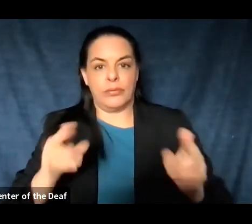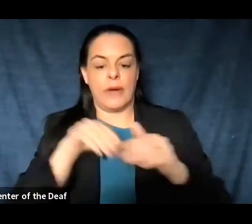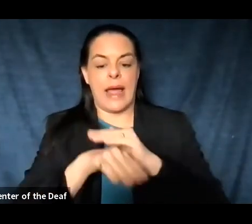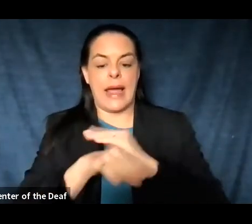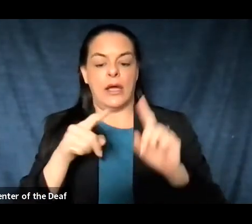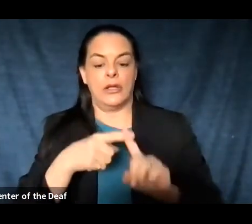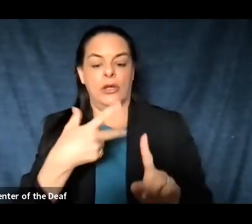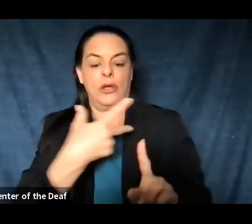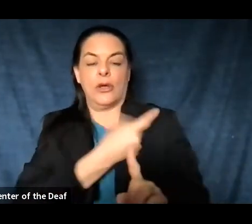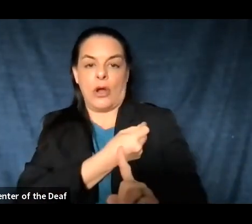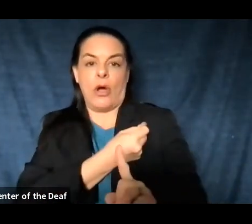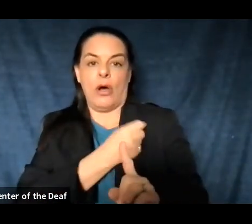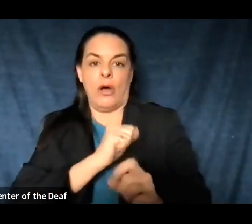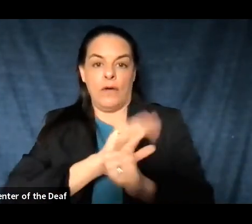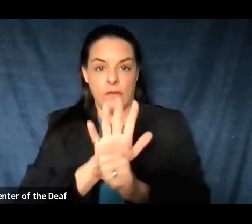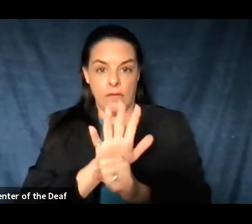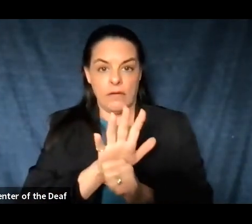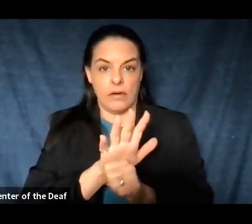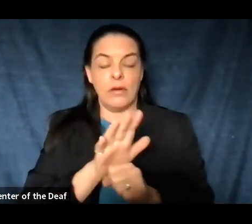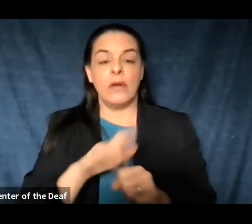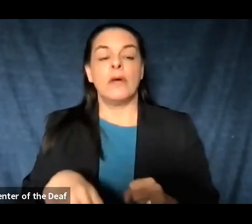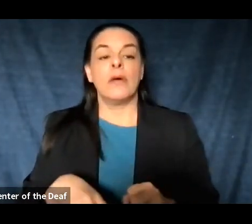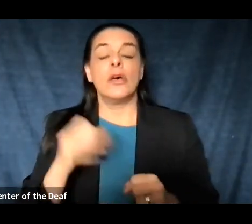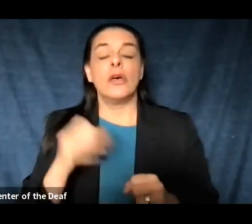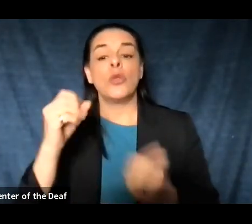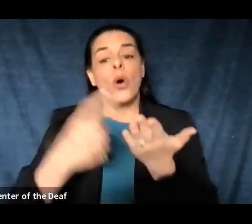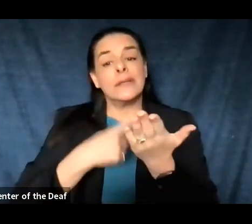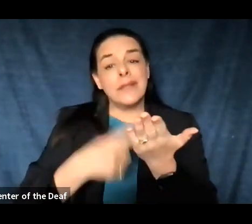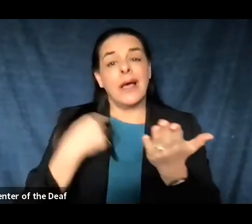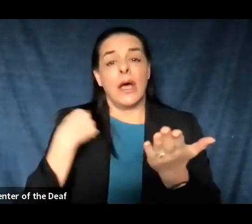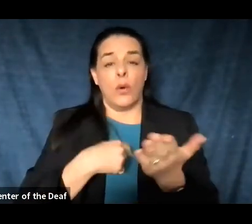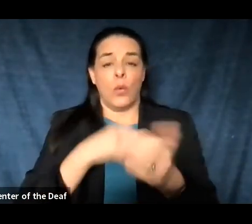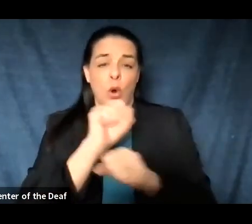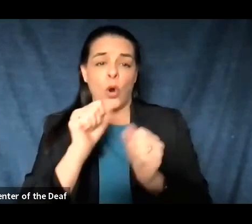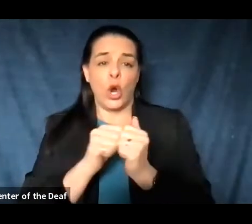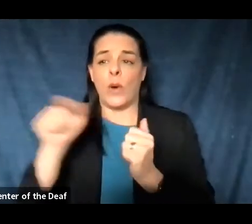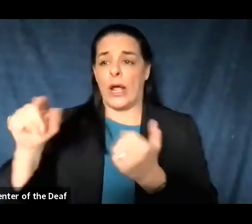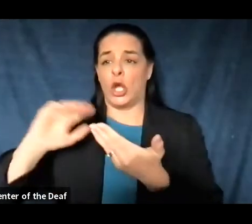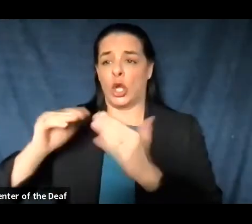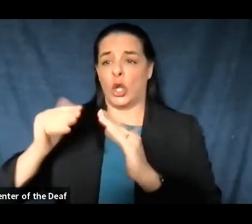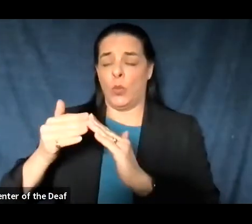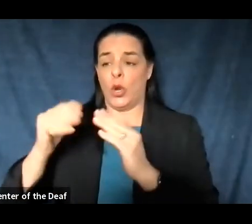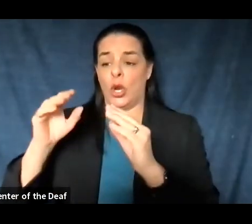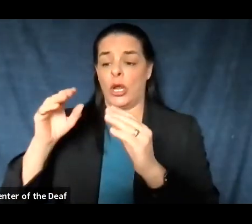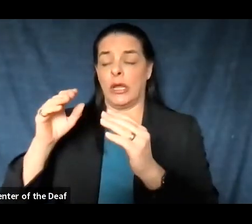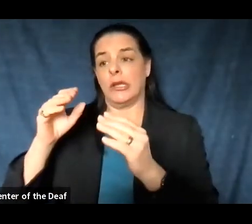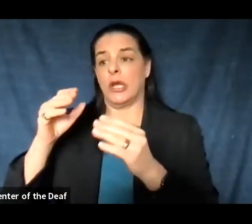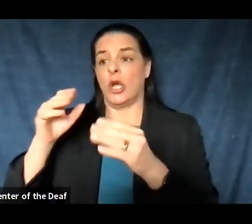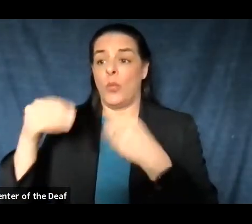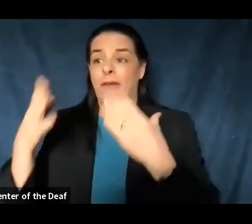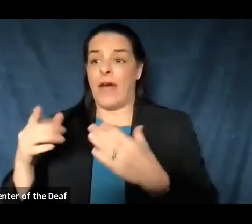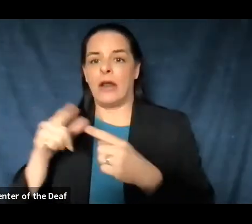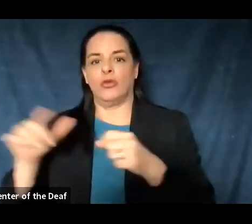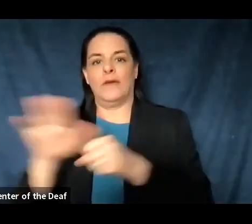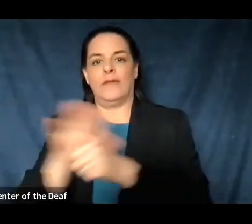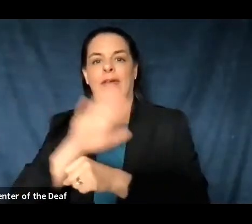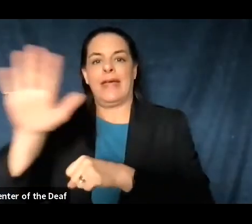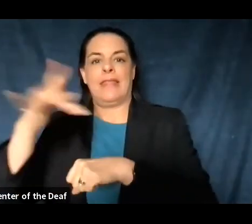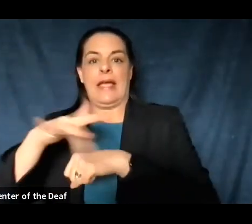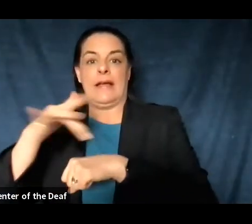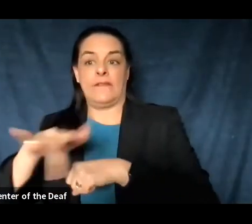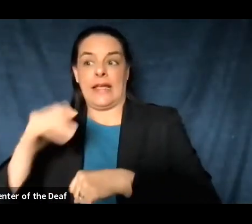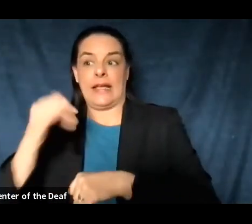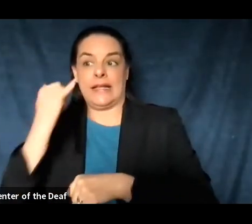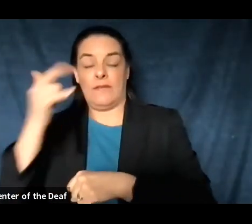vaccines. So there will be times when we work with a community provider using the waitlist to fill vacancies they might have on a schedule